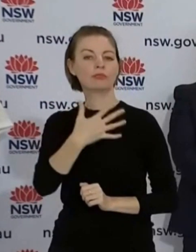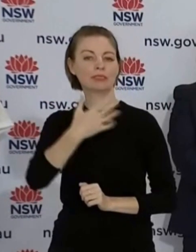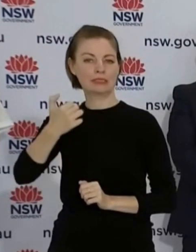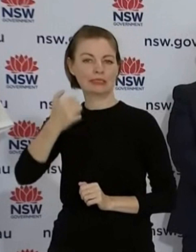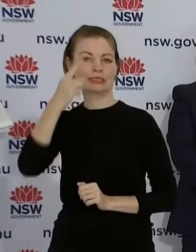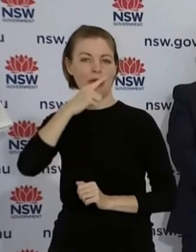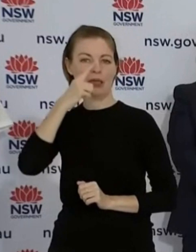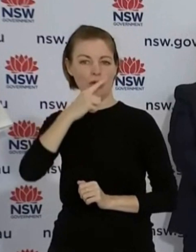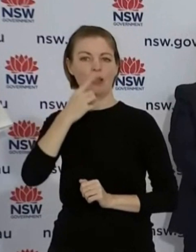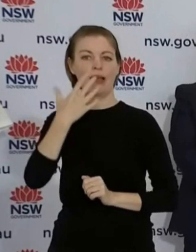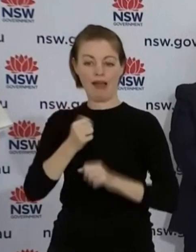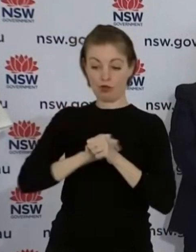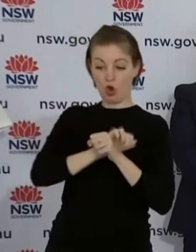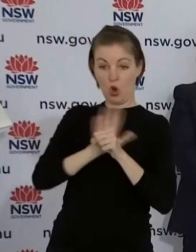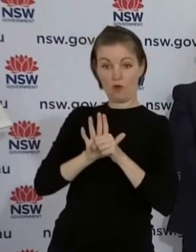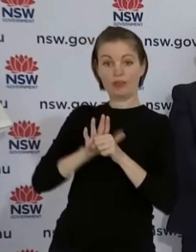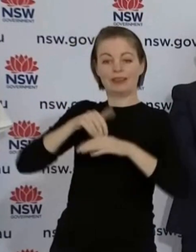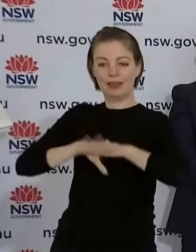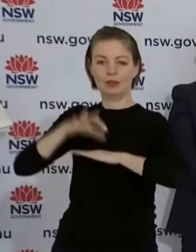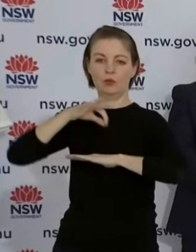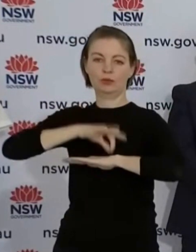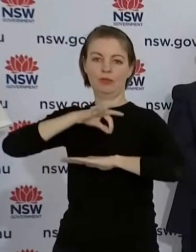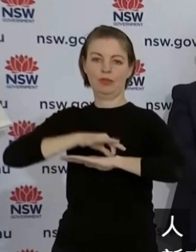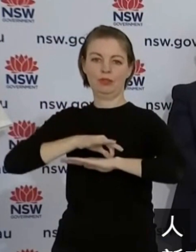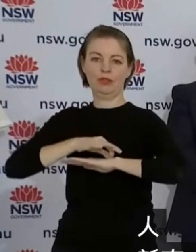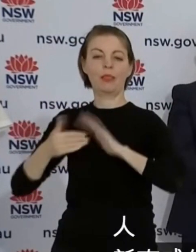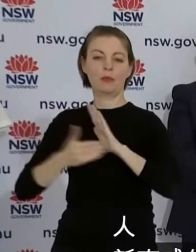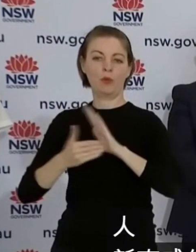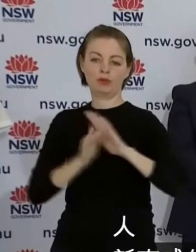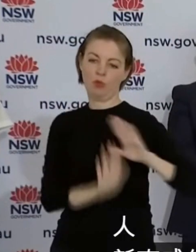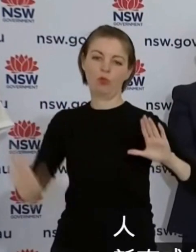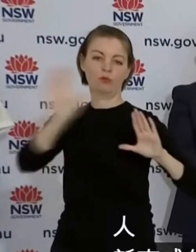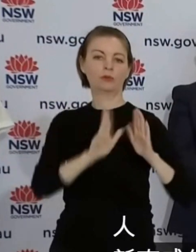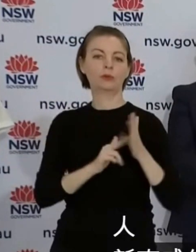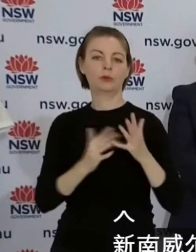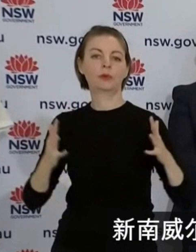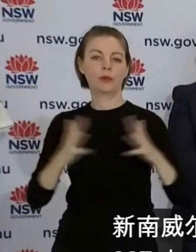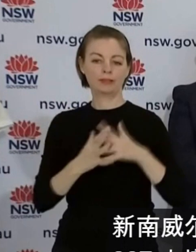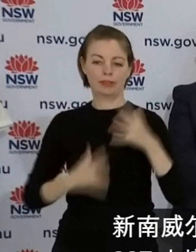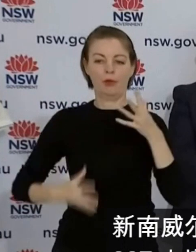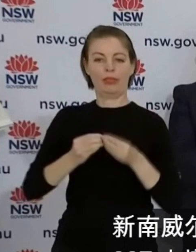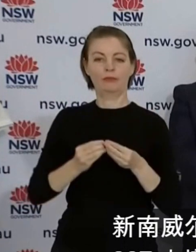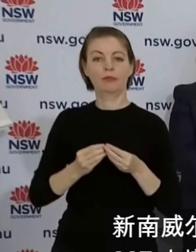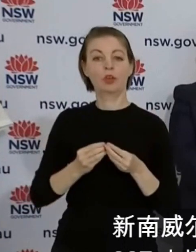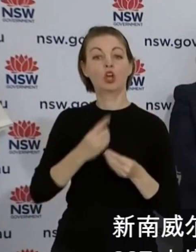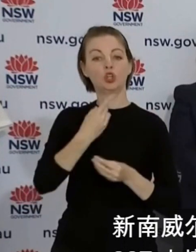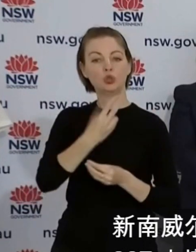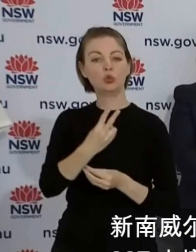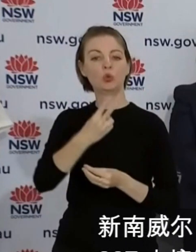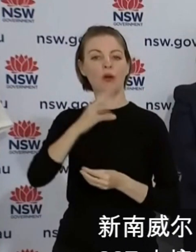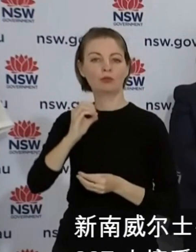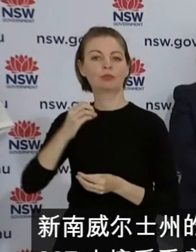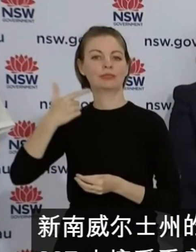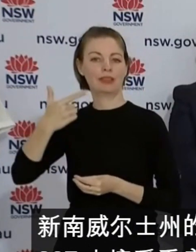1,156 people with COVID-19 admitted to hospital in New South Wales. 207 people are